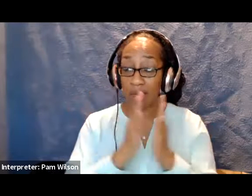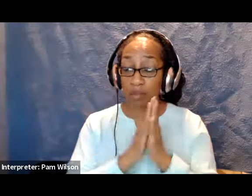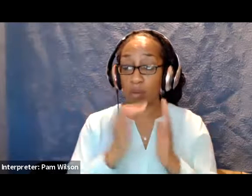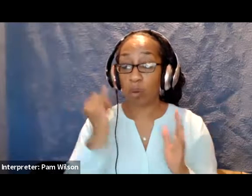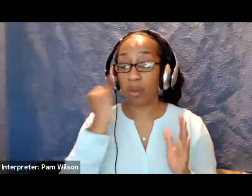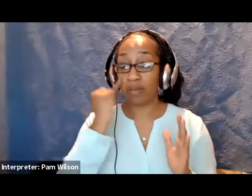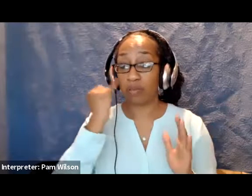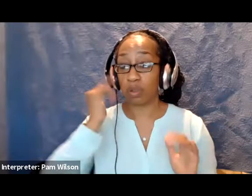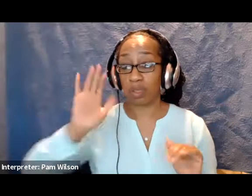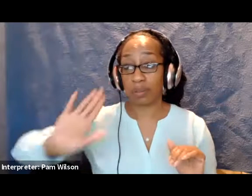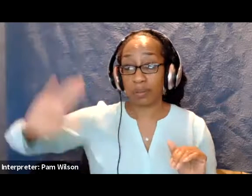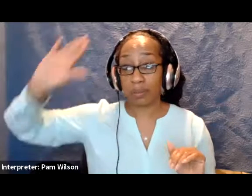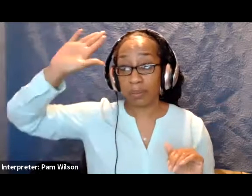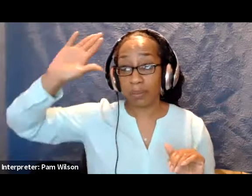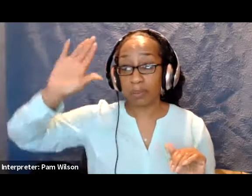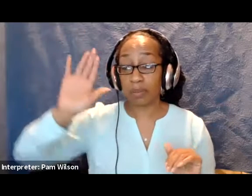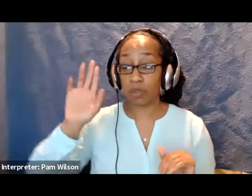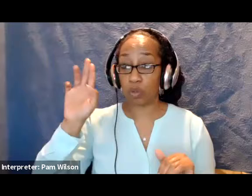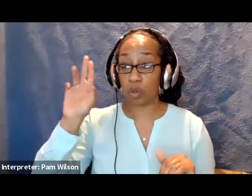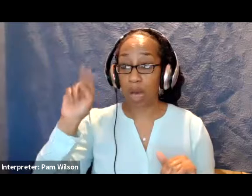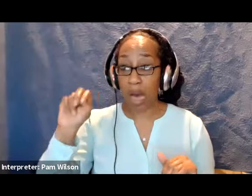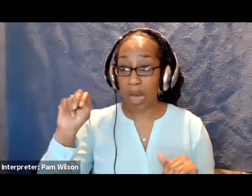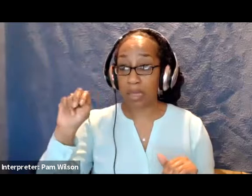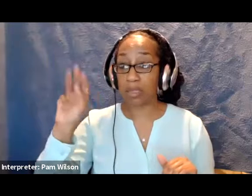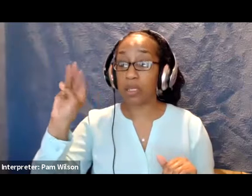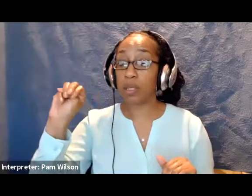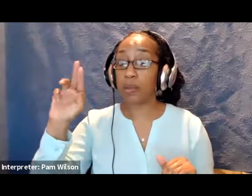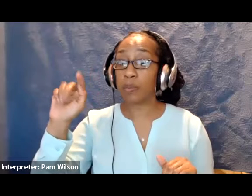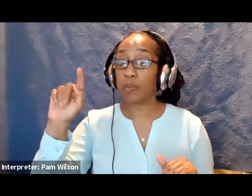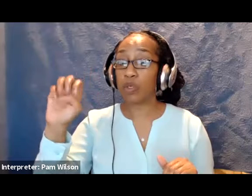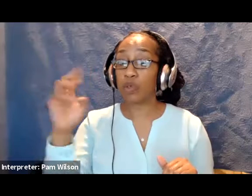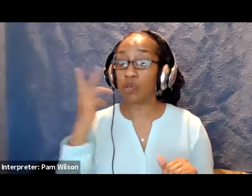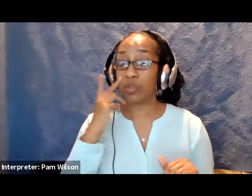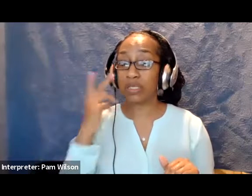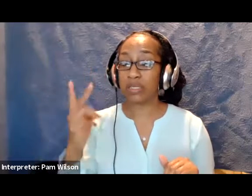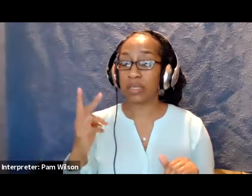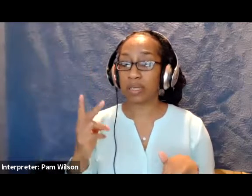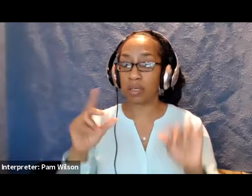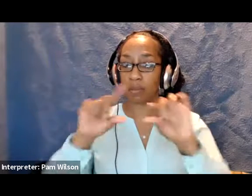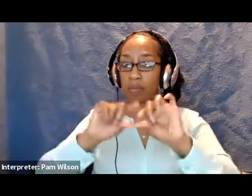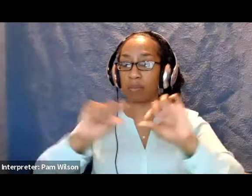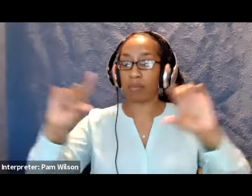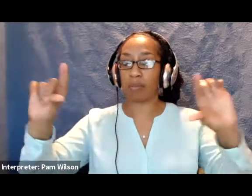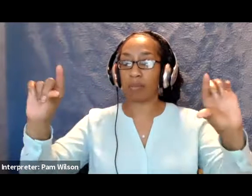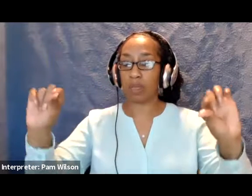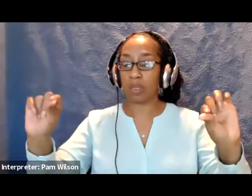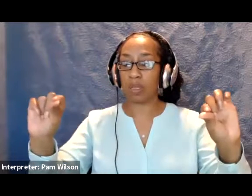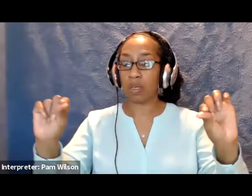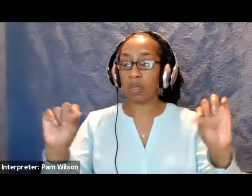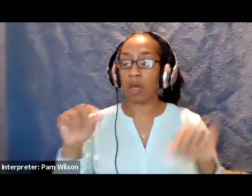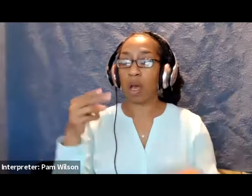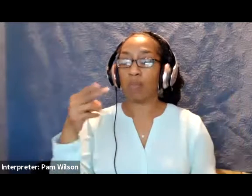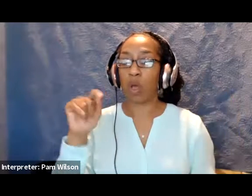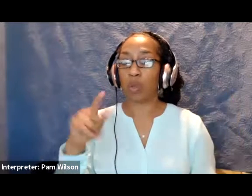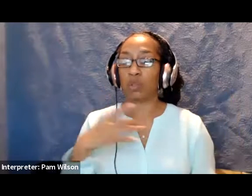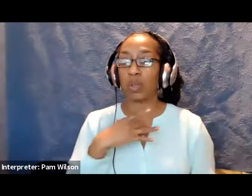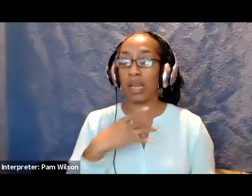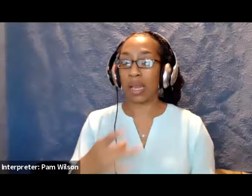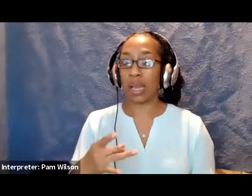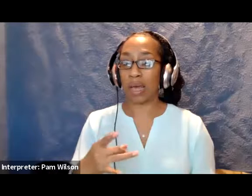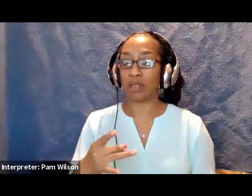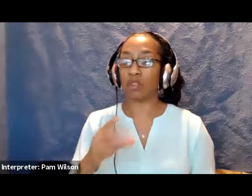to be unmuted, you will see a notice that says a host would like to unmute your microphone. All